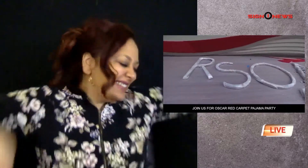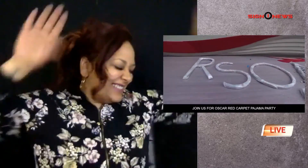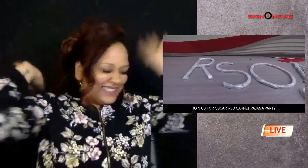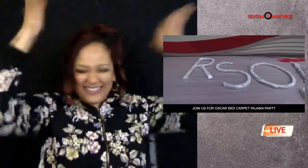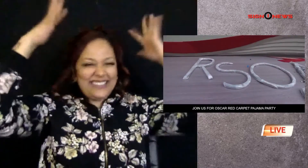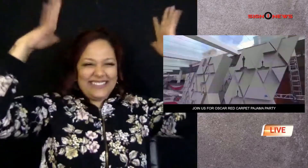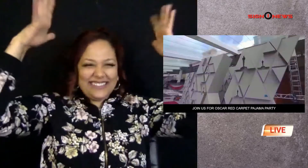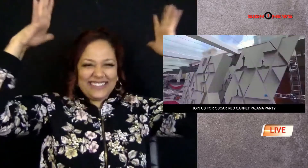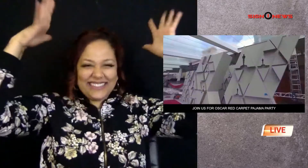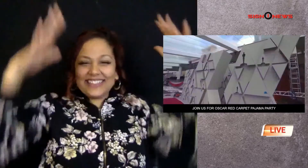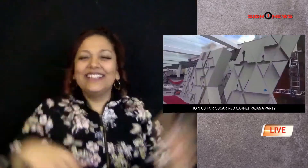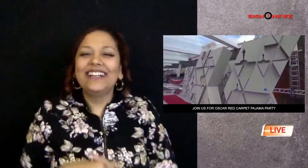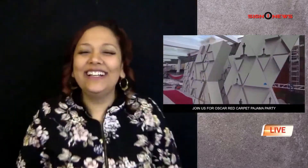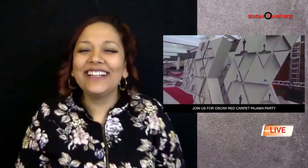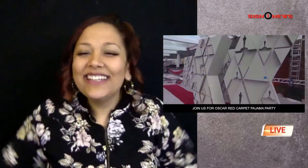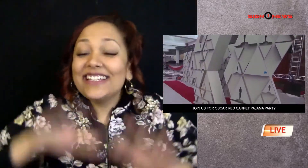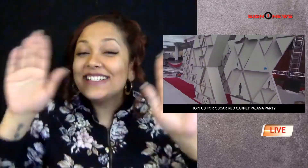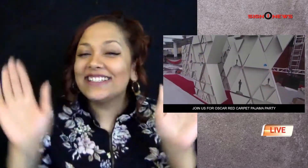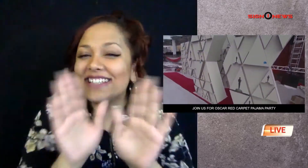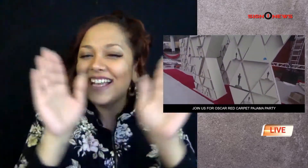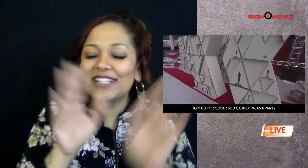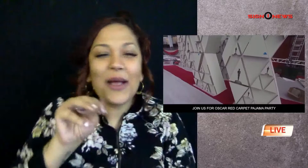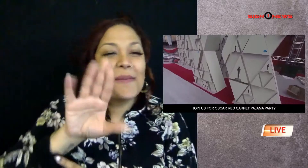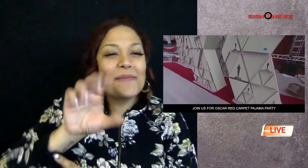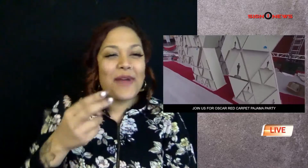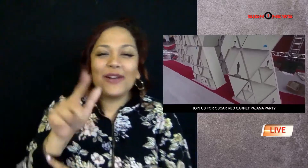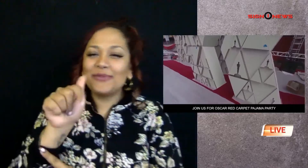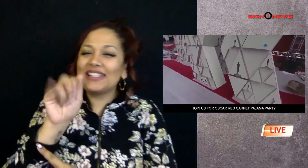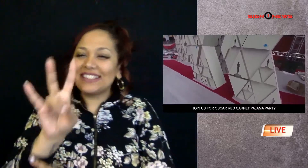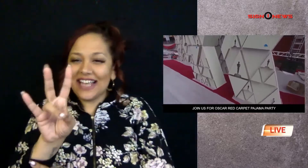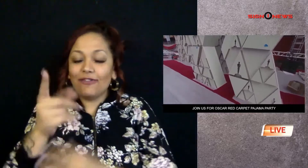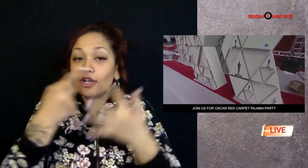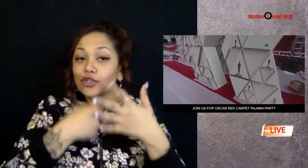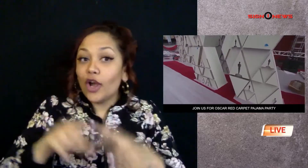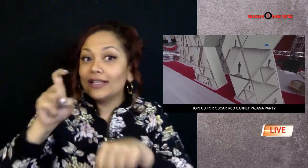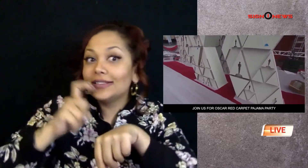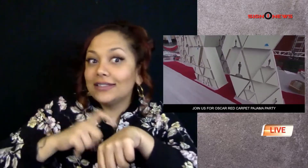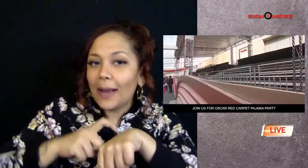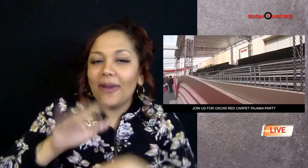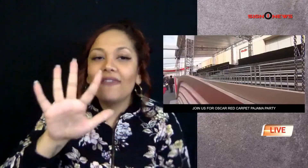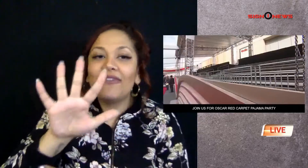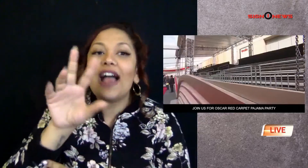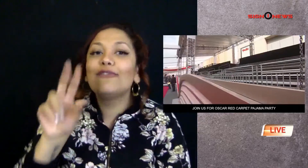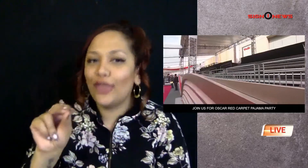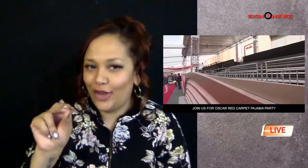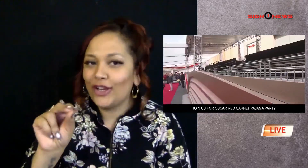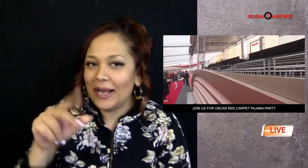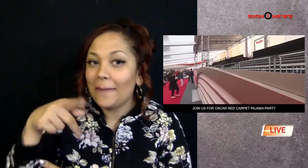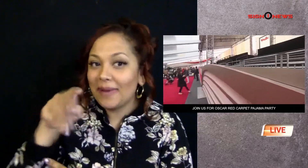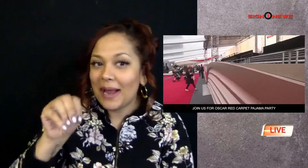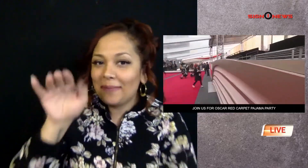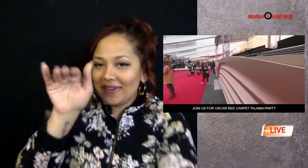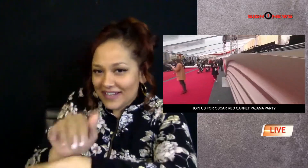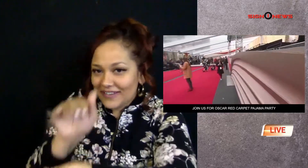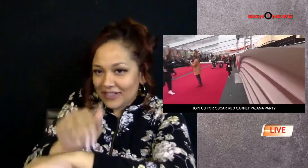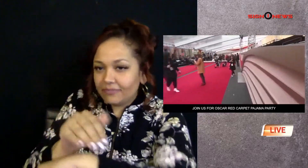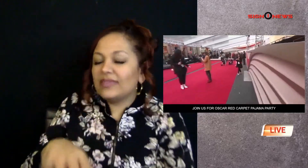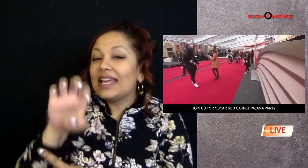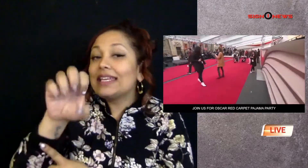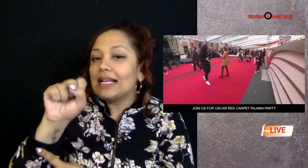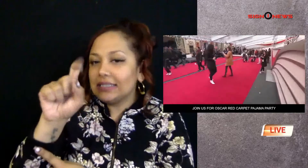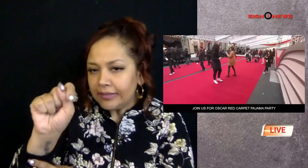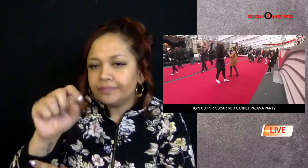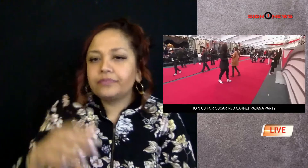officially on tomorrow night, Sunday, March 27th, starting at 5:30